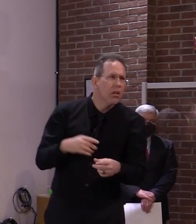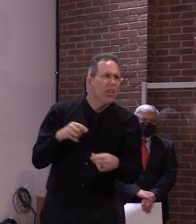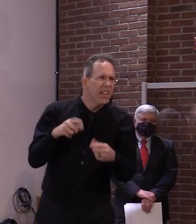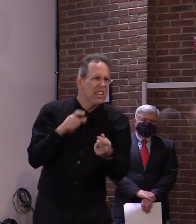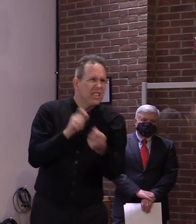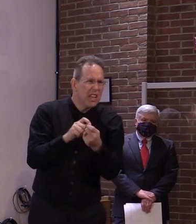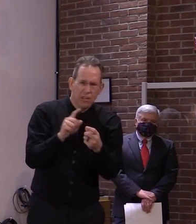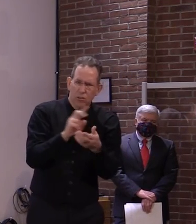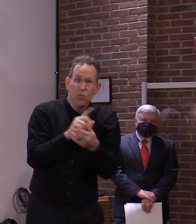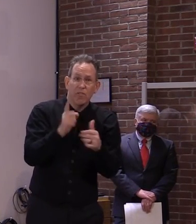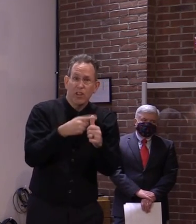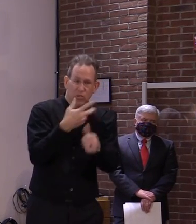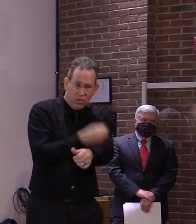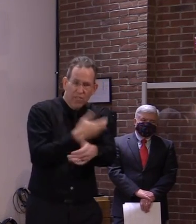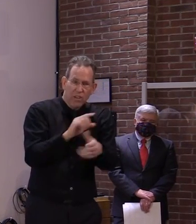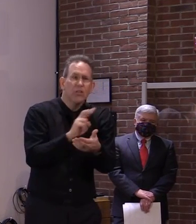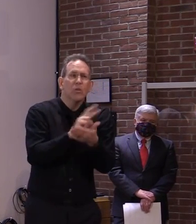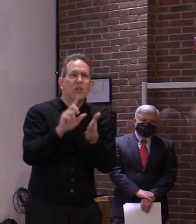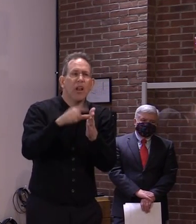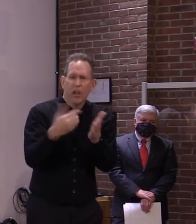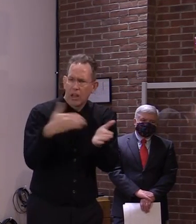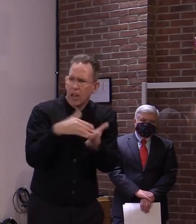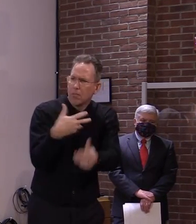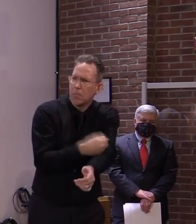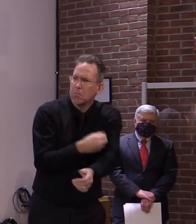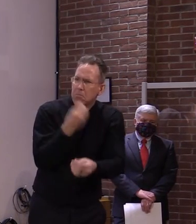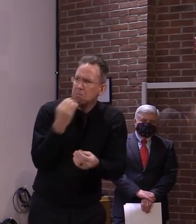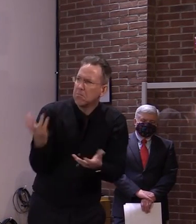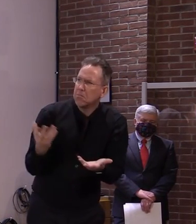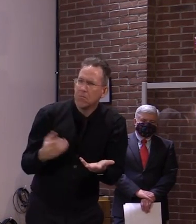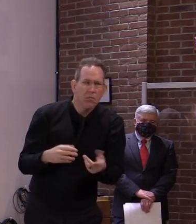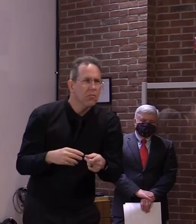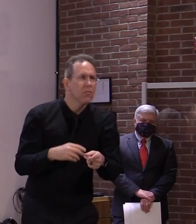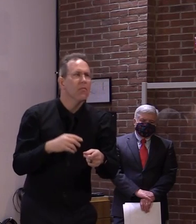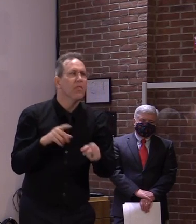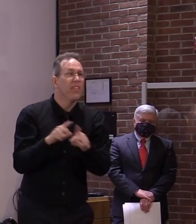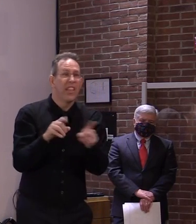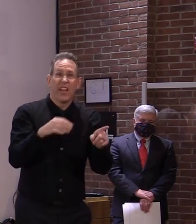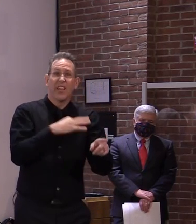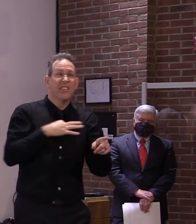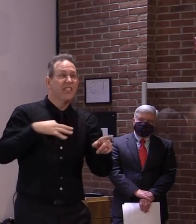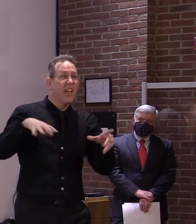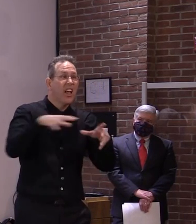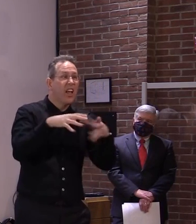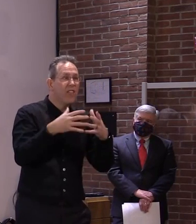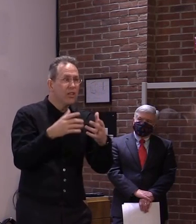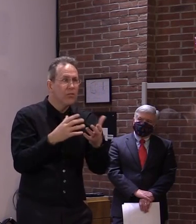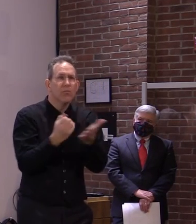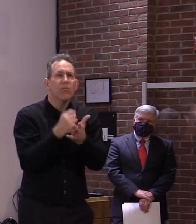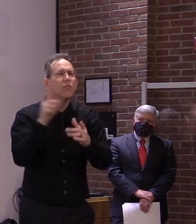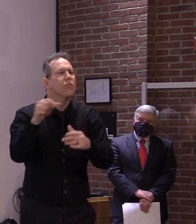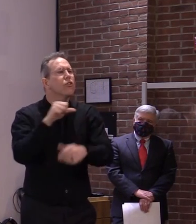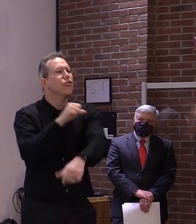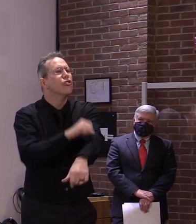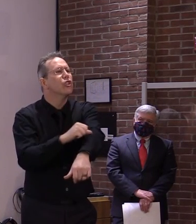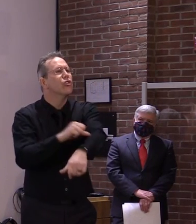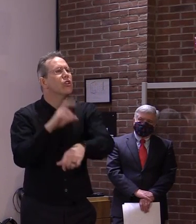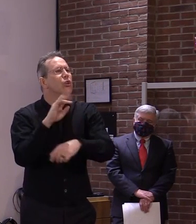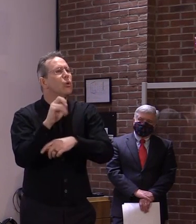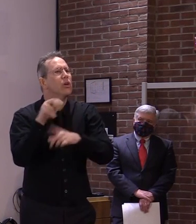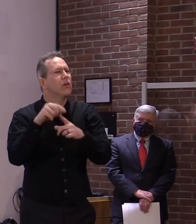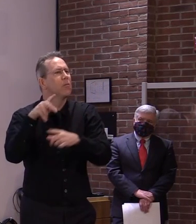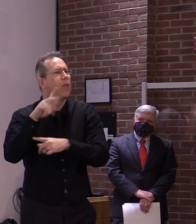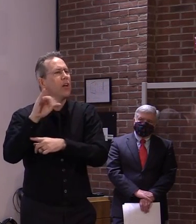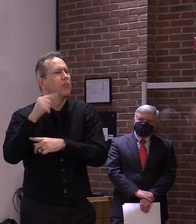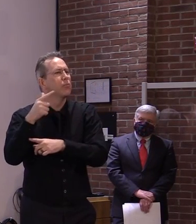last dose. Several patients and at least a couple of staff in the surgical unit there are now in quarantine. And I was just wondering if that would also be